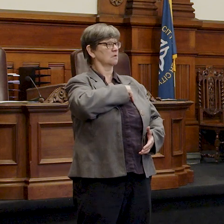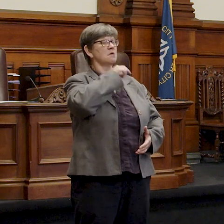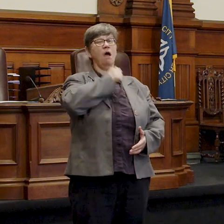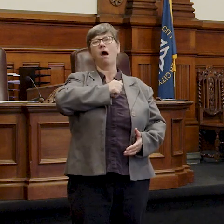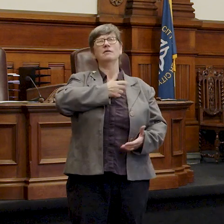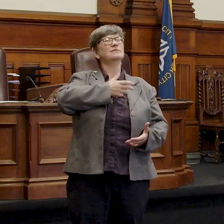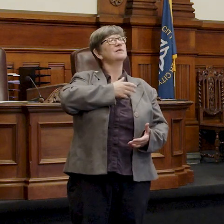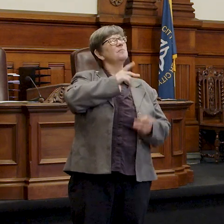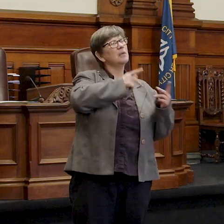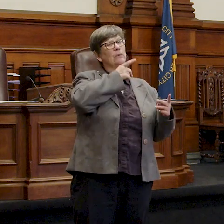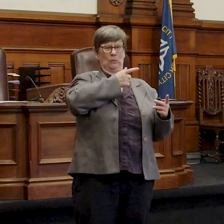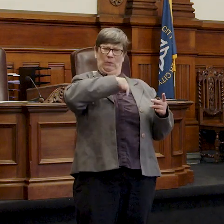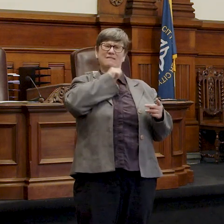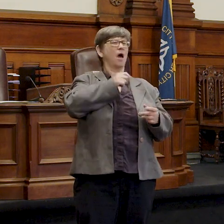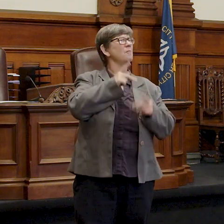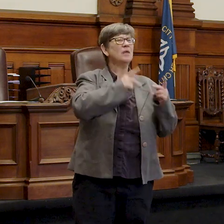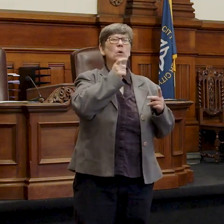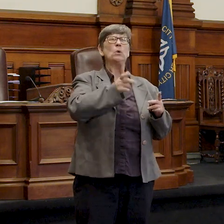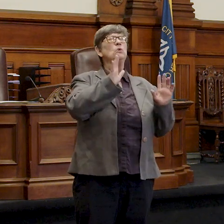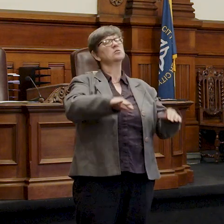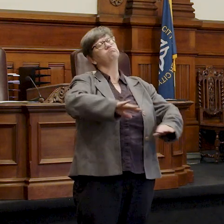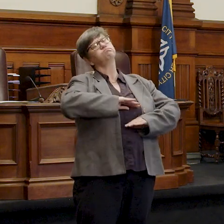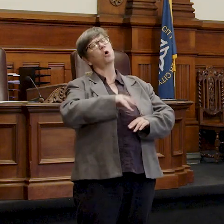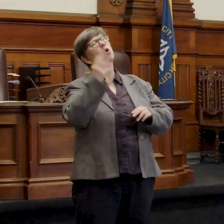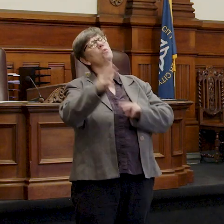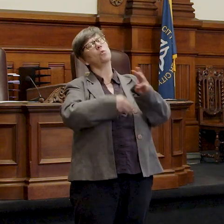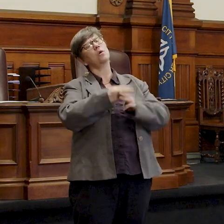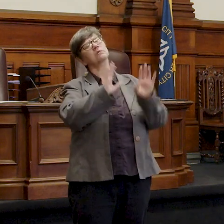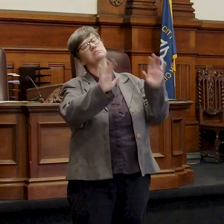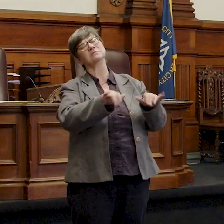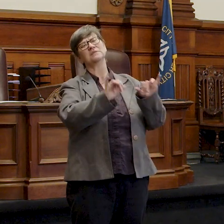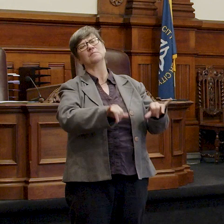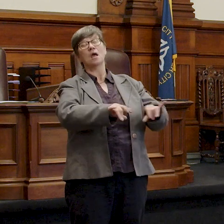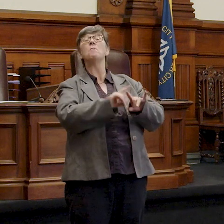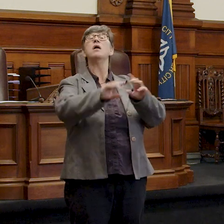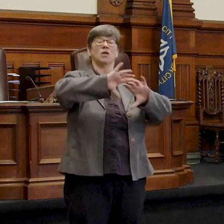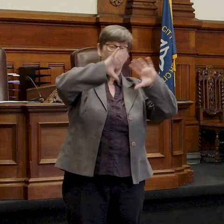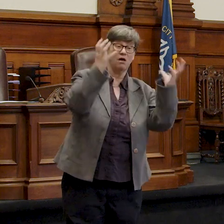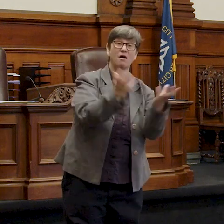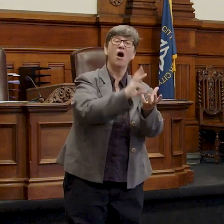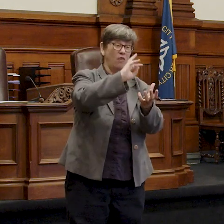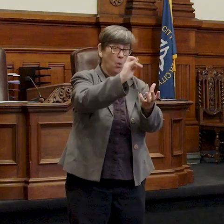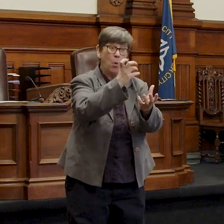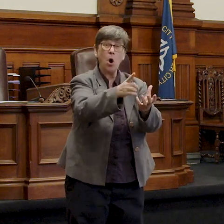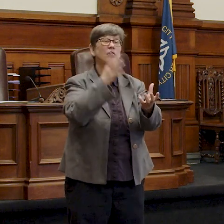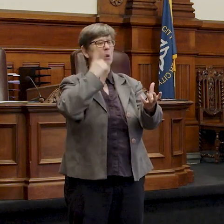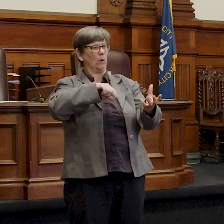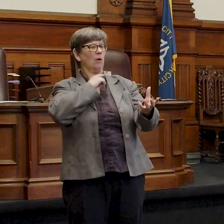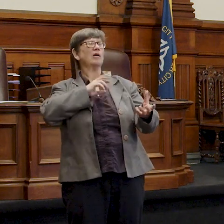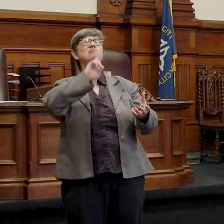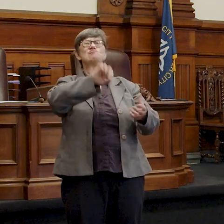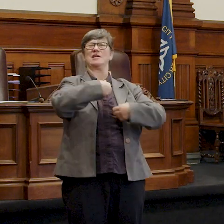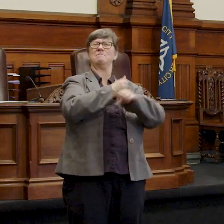is, who have the courage to remake the world as it should be." I am proud of this budget because it provides